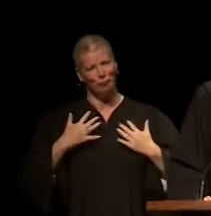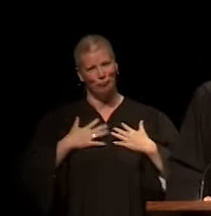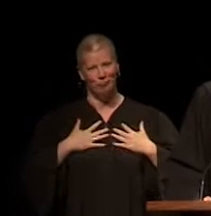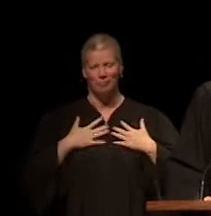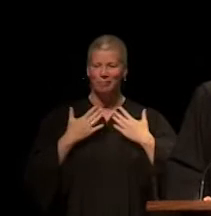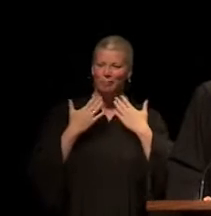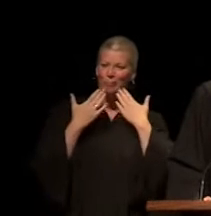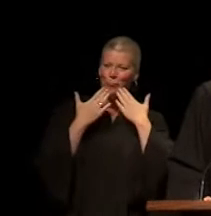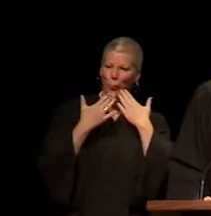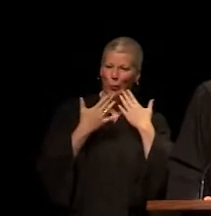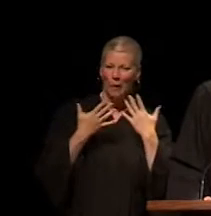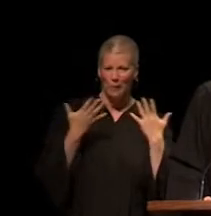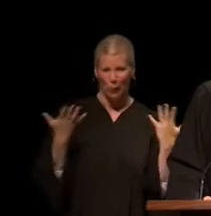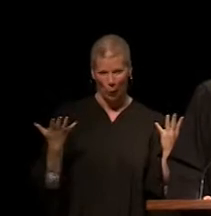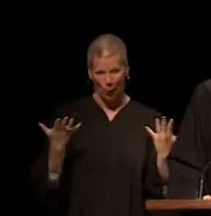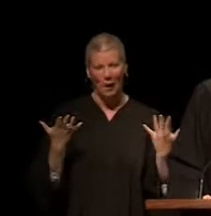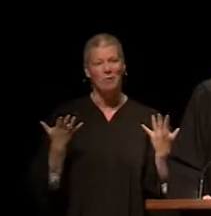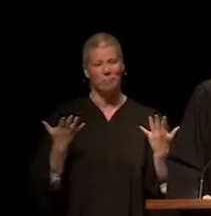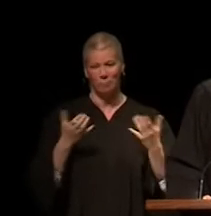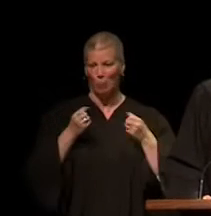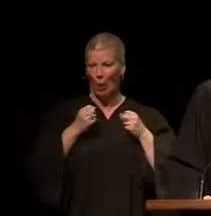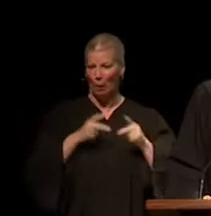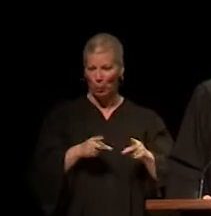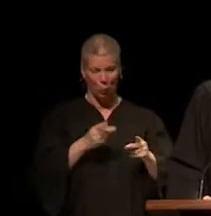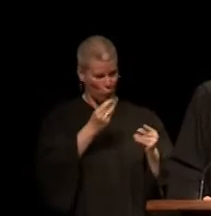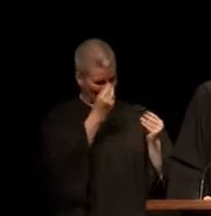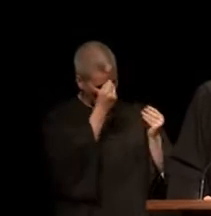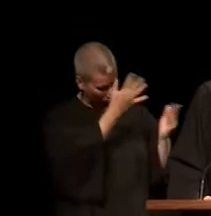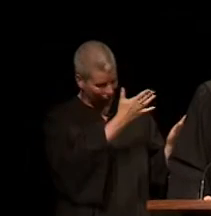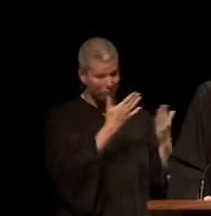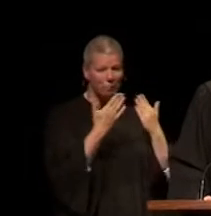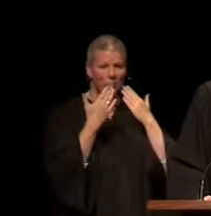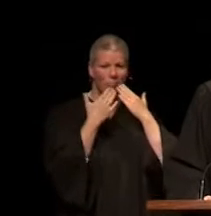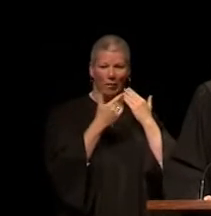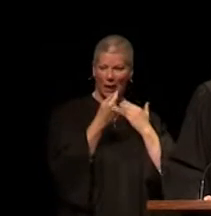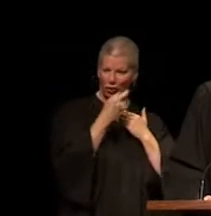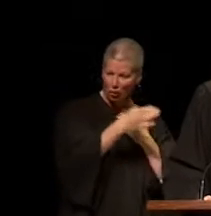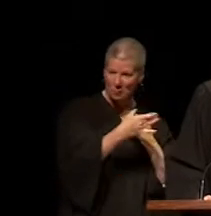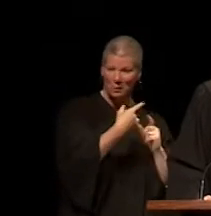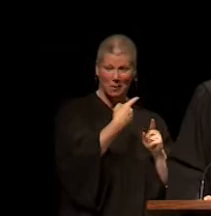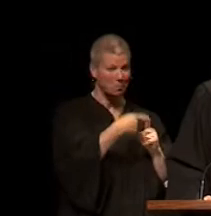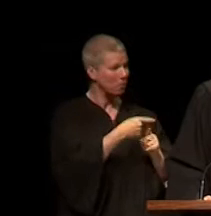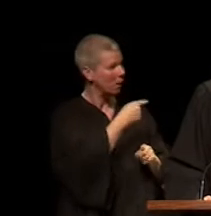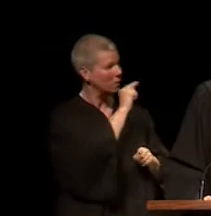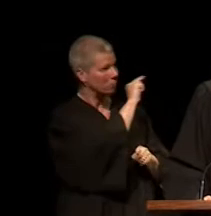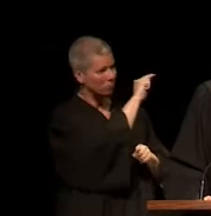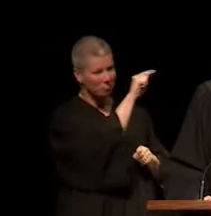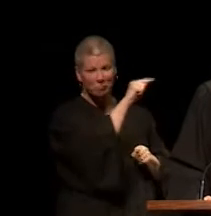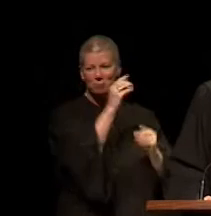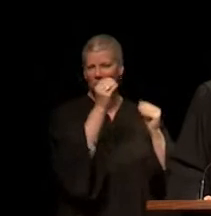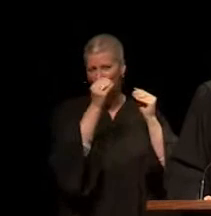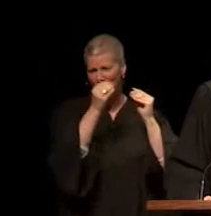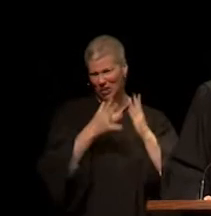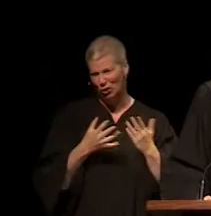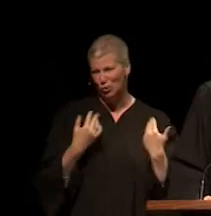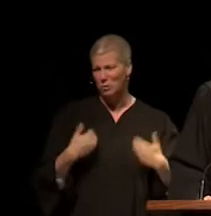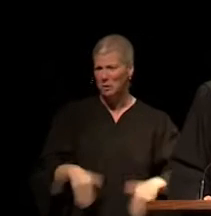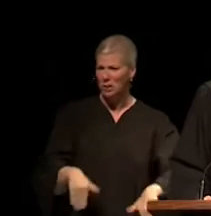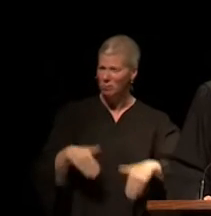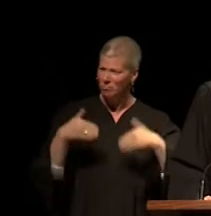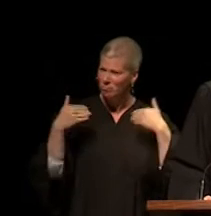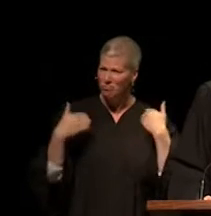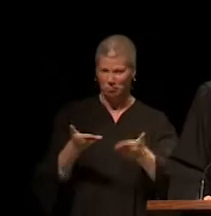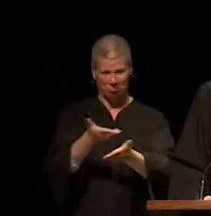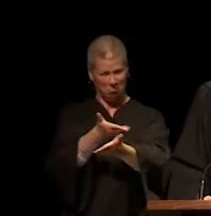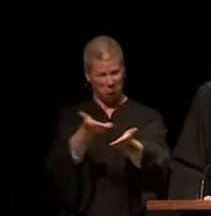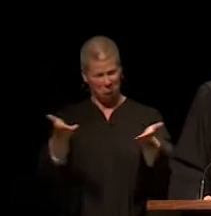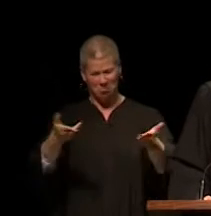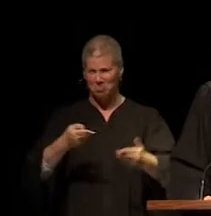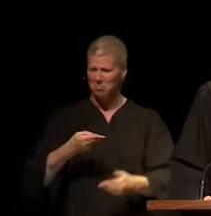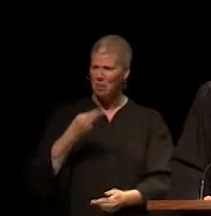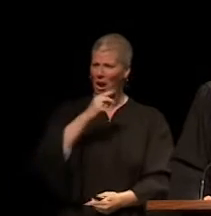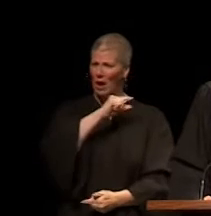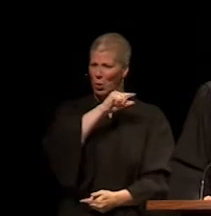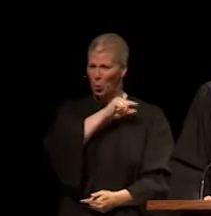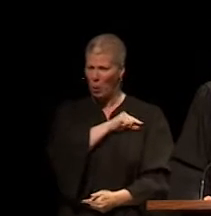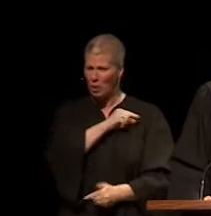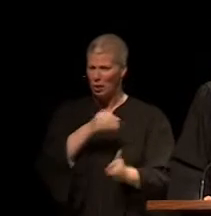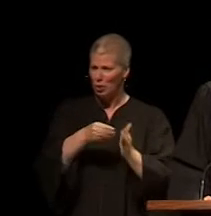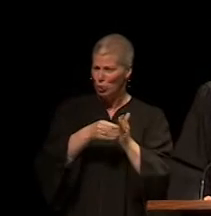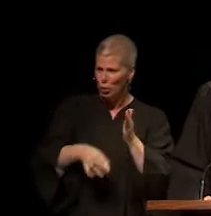the opportunity to thank George Brown College and the teachers here for the high-quality graduates that have found their way